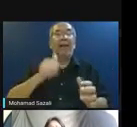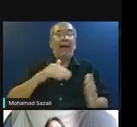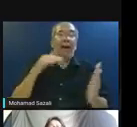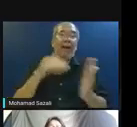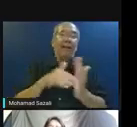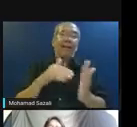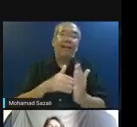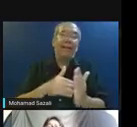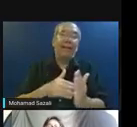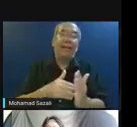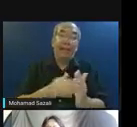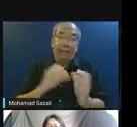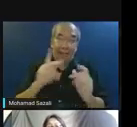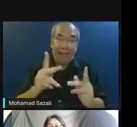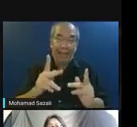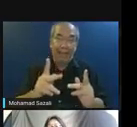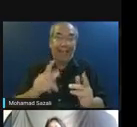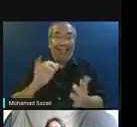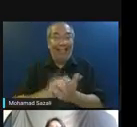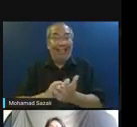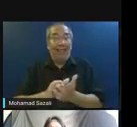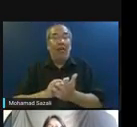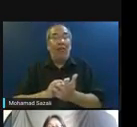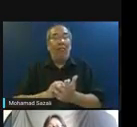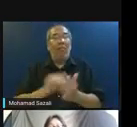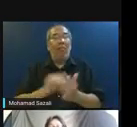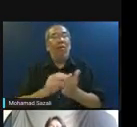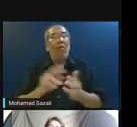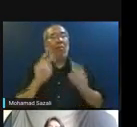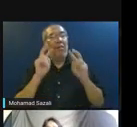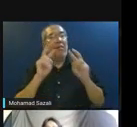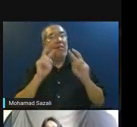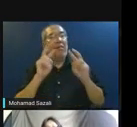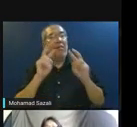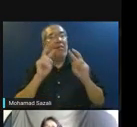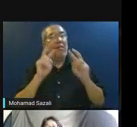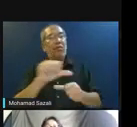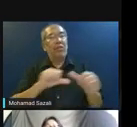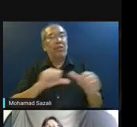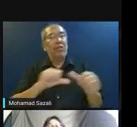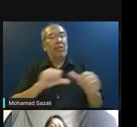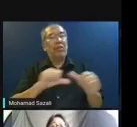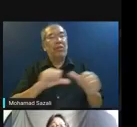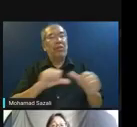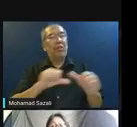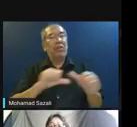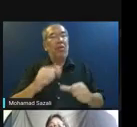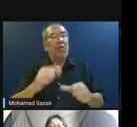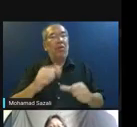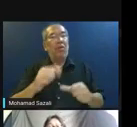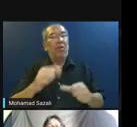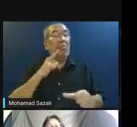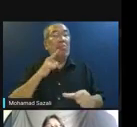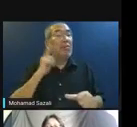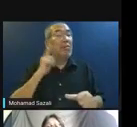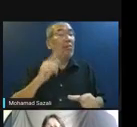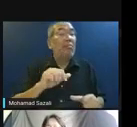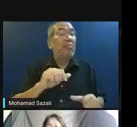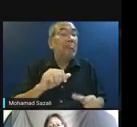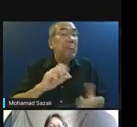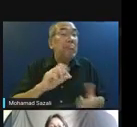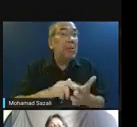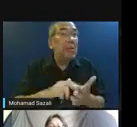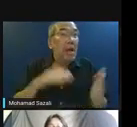So communications are there. The options are there. The alternatives are there. So you can just choose whichever mode you think is